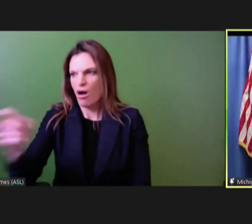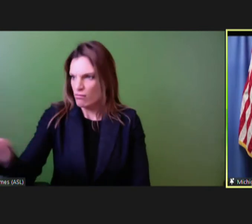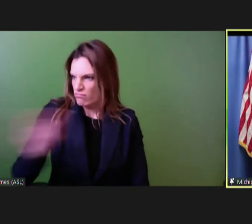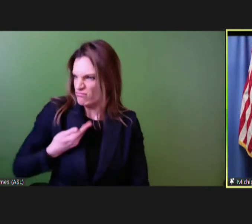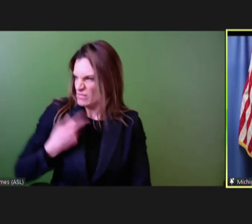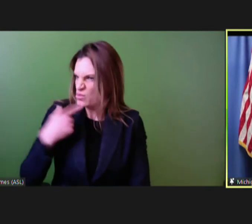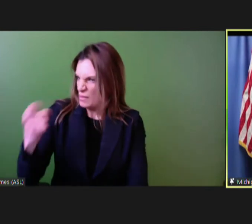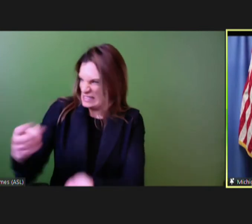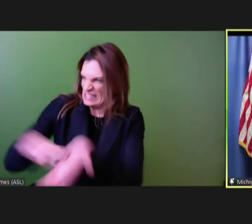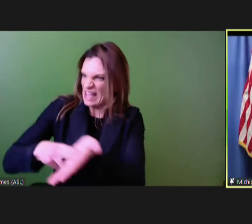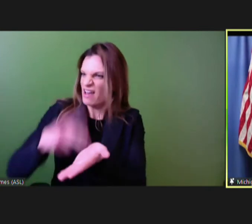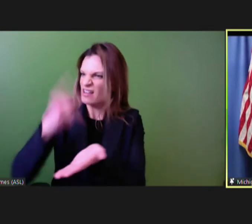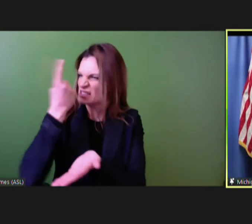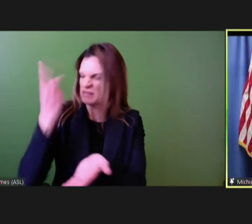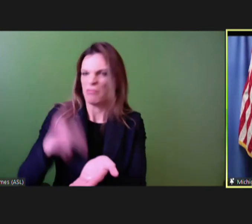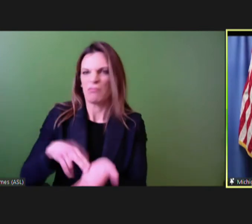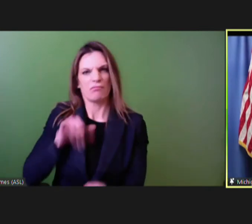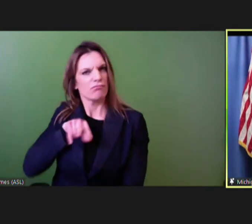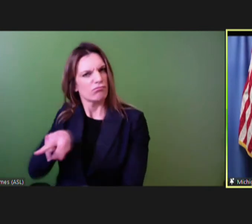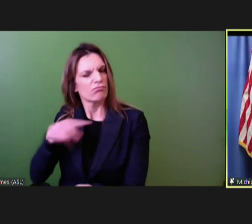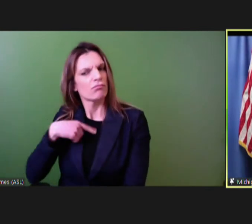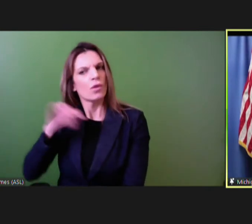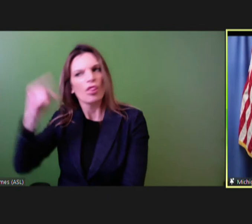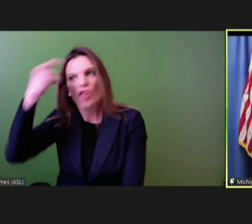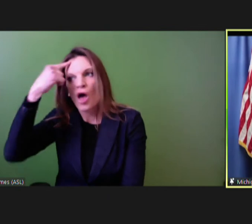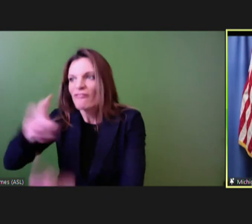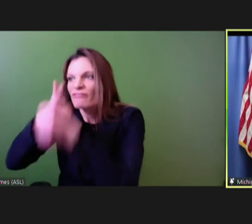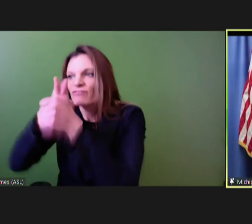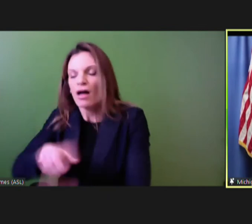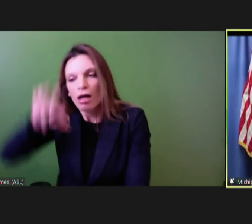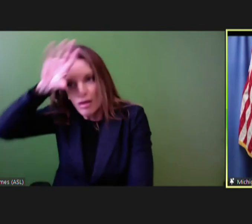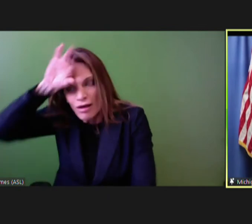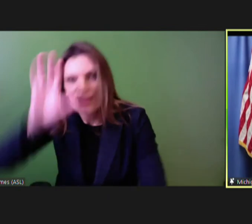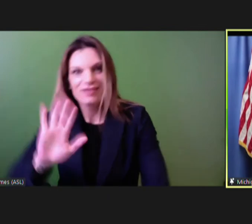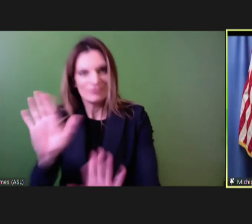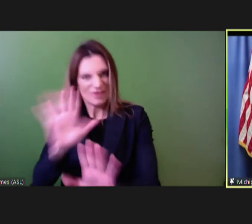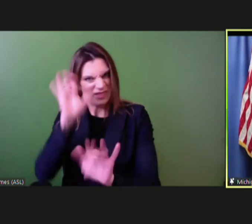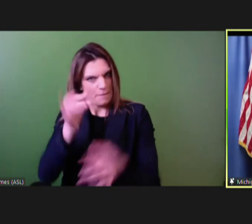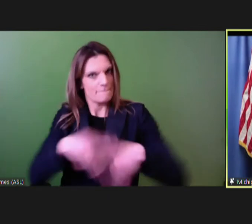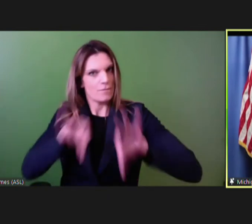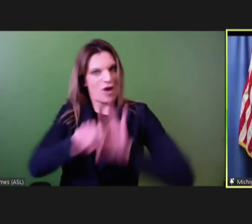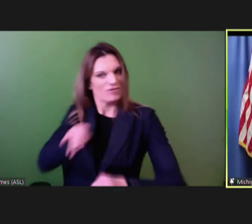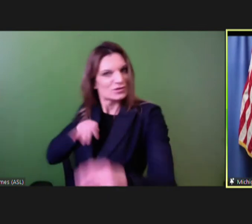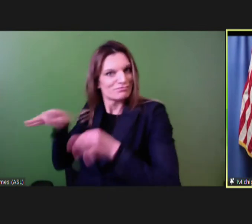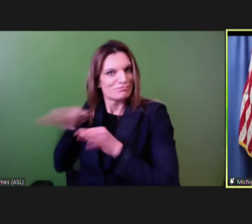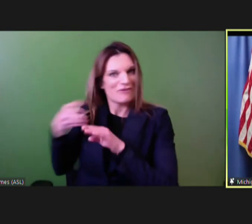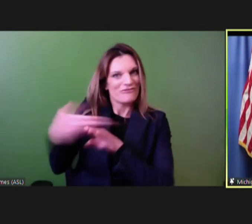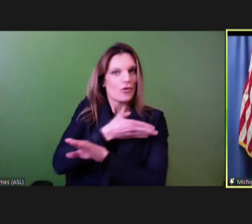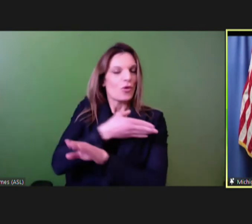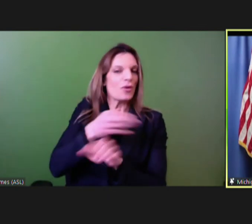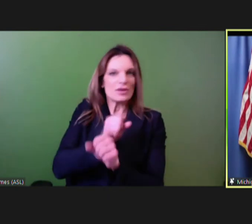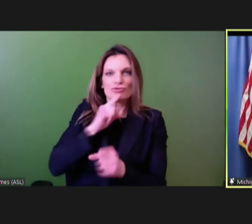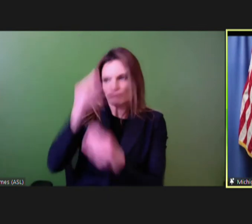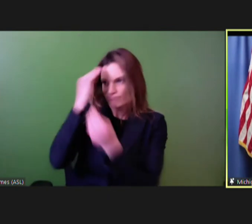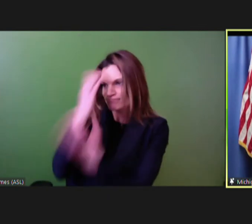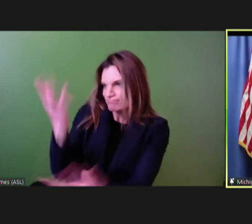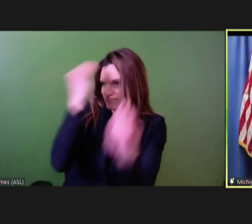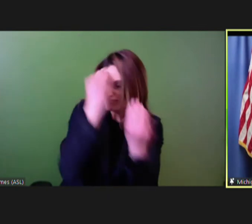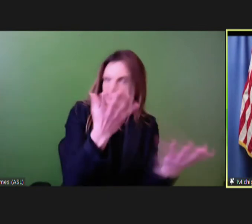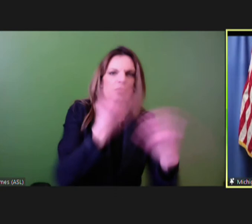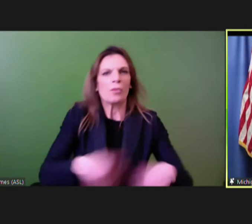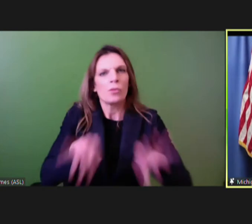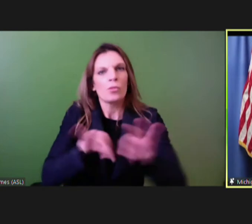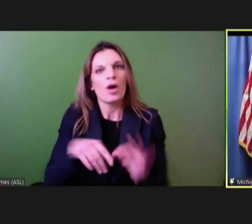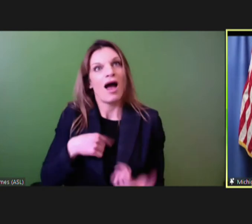So this is an education effort. This is an effort as well in the hopes that legislators will be reasonable and work with us. I would